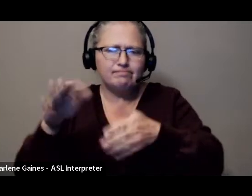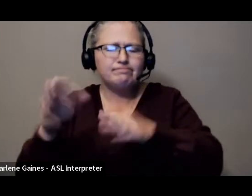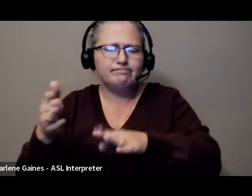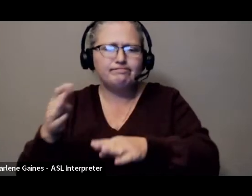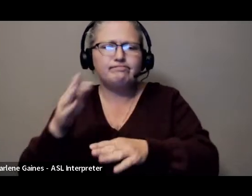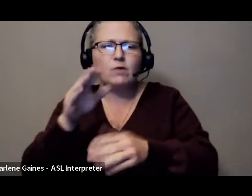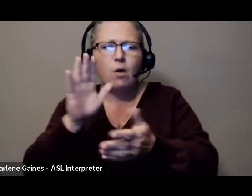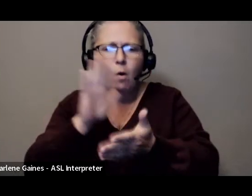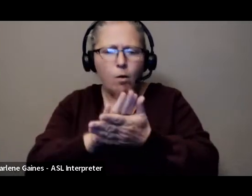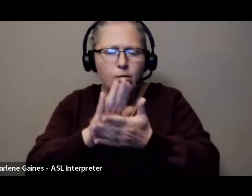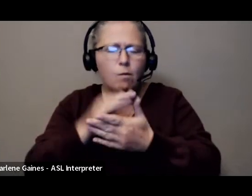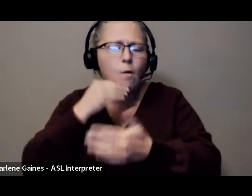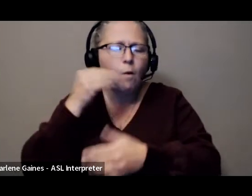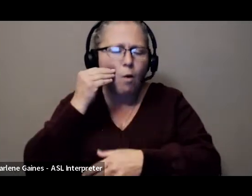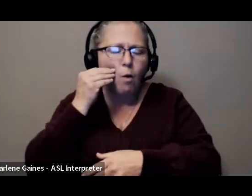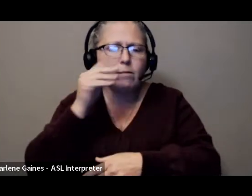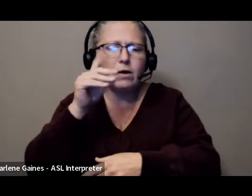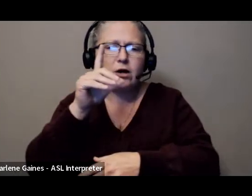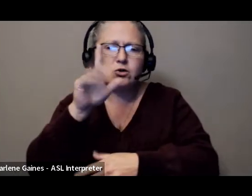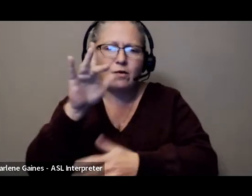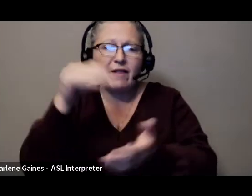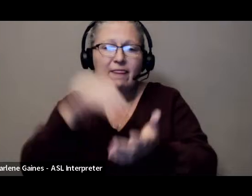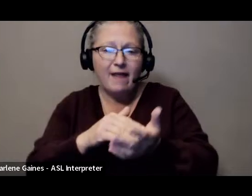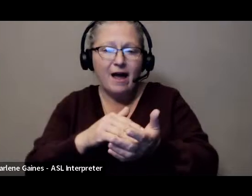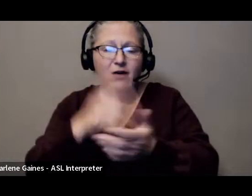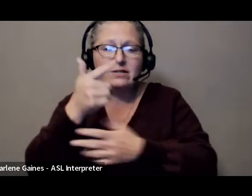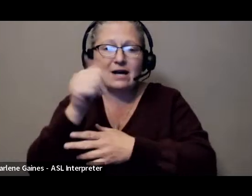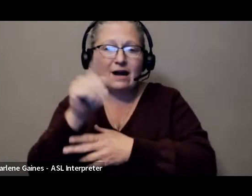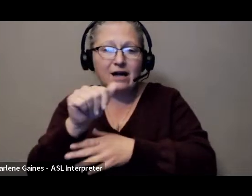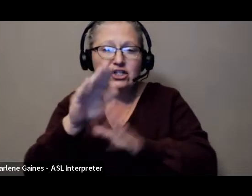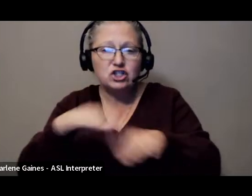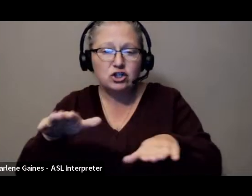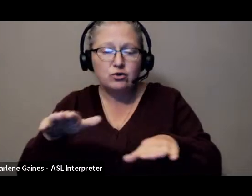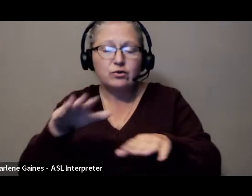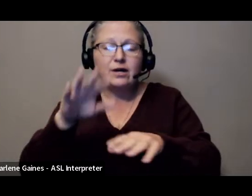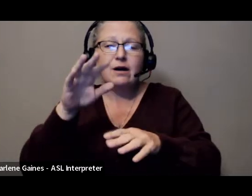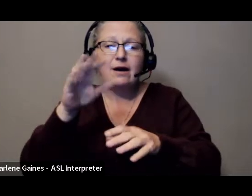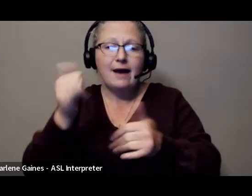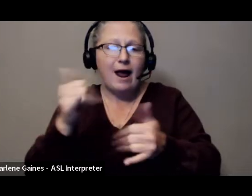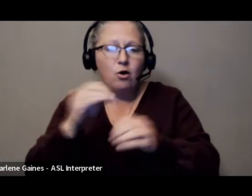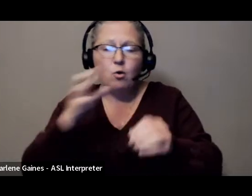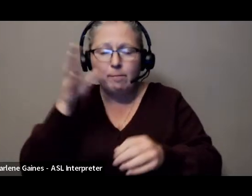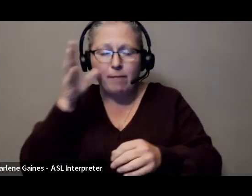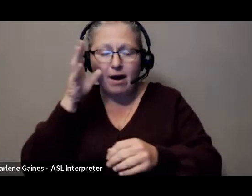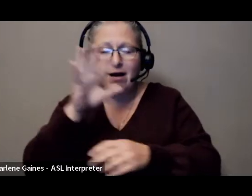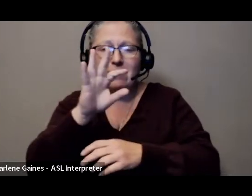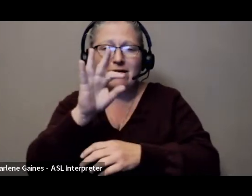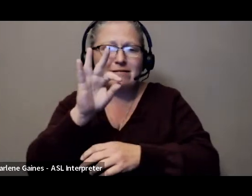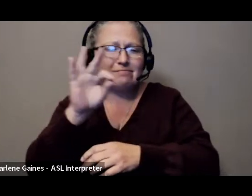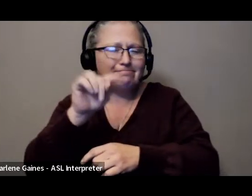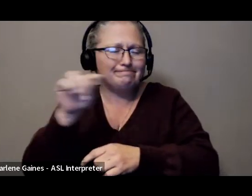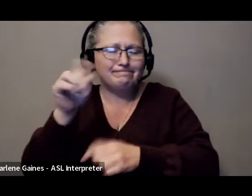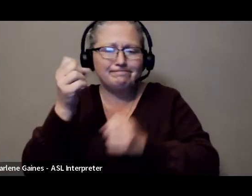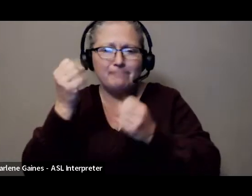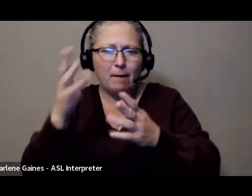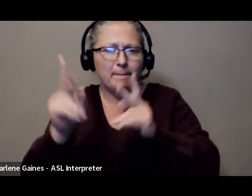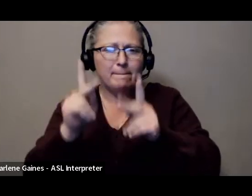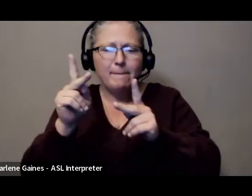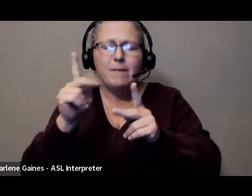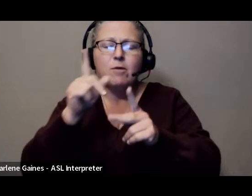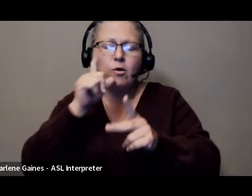churches, and mosques. 25,000 Gazan children are now orphaned. 90% of Gazan people are displaced from their homes. The bombardment of